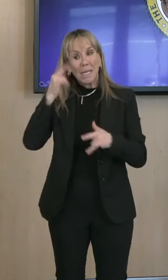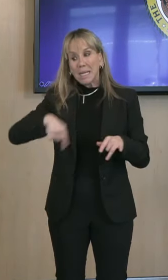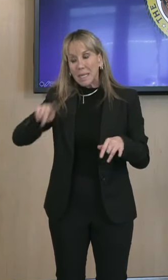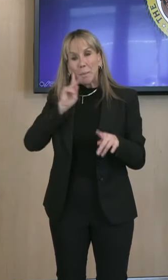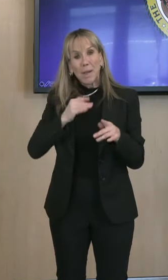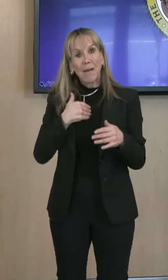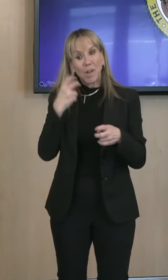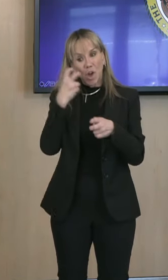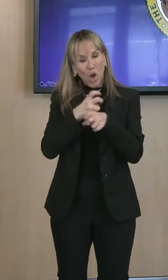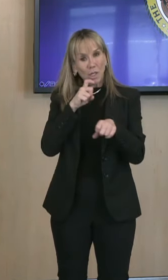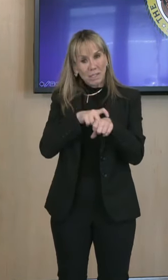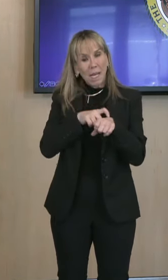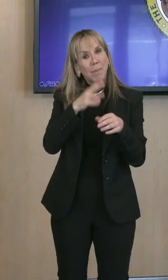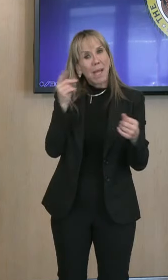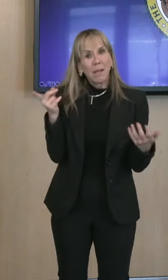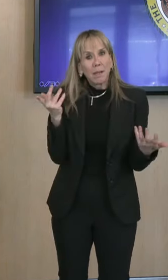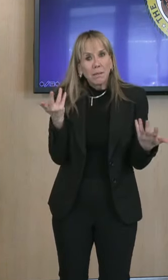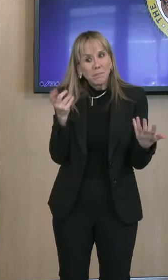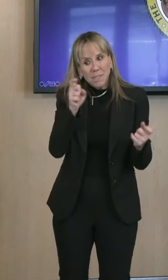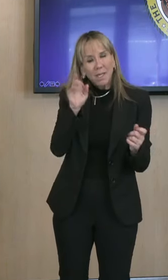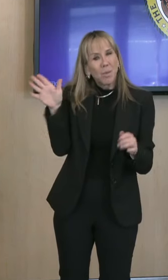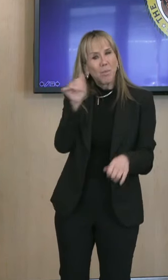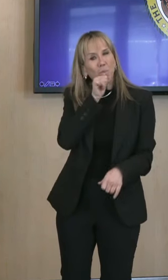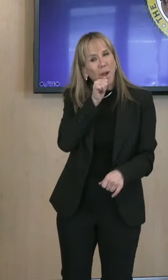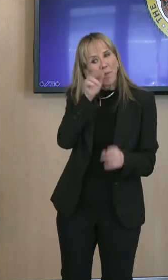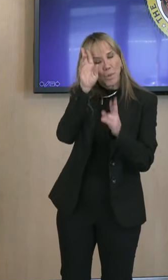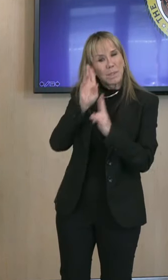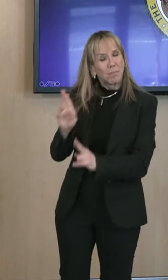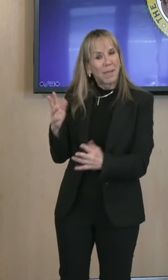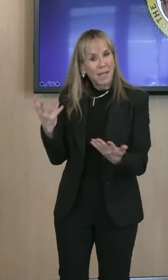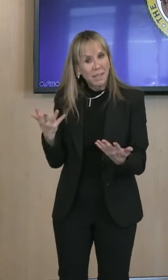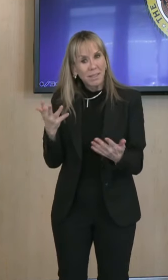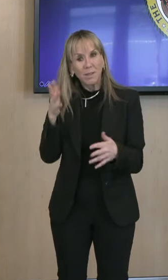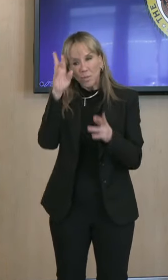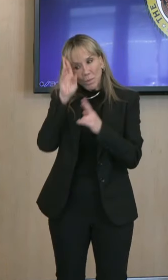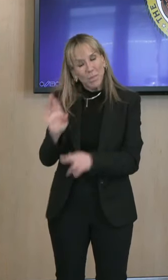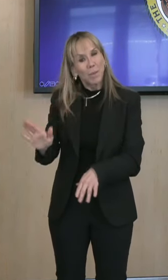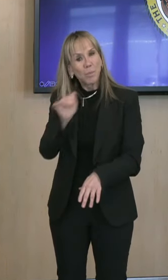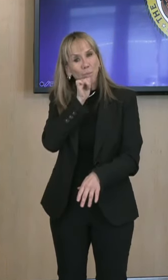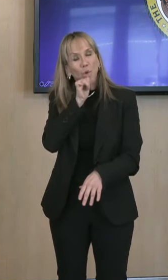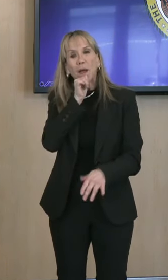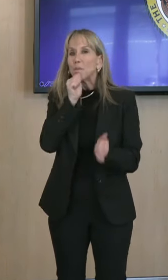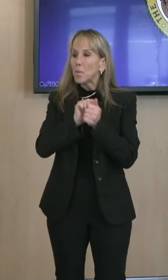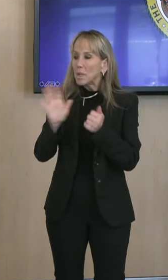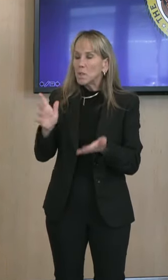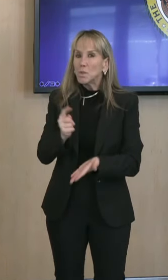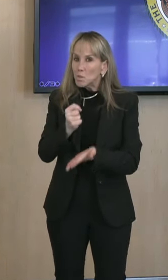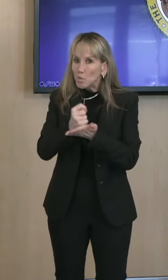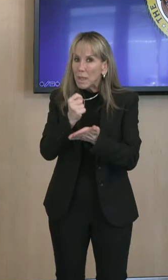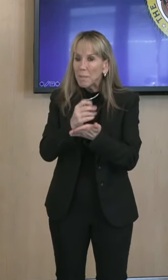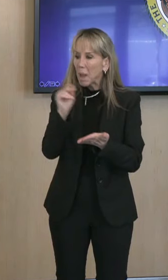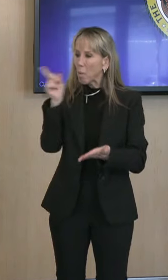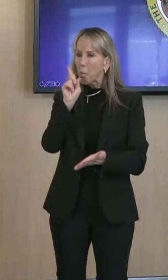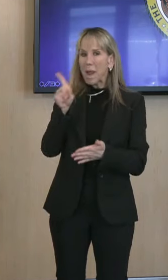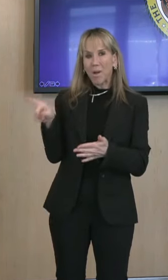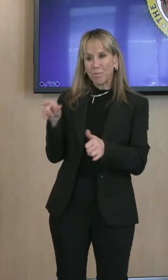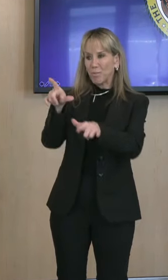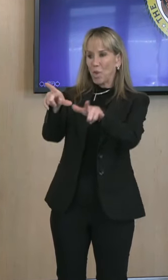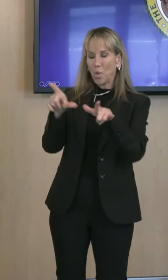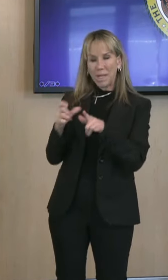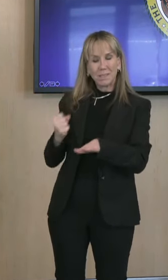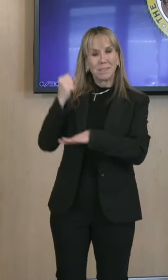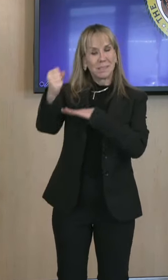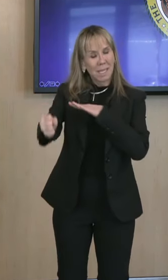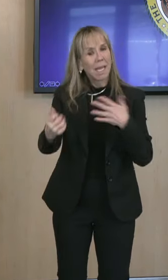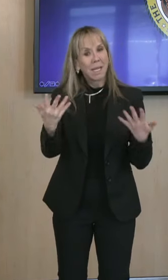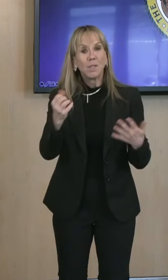would love to have their privacy respected, both at the treatment that they're getting along with the location that they're at. And so we're asking for the